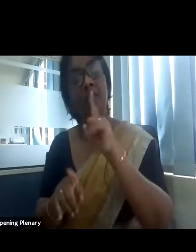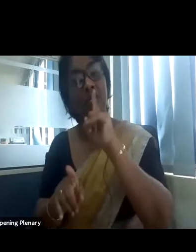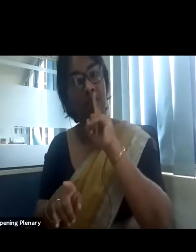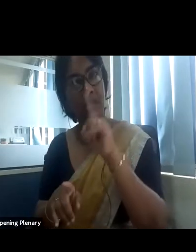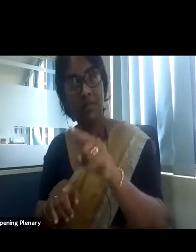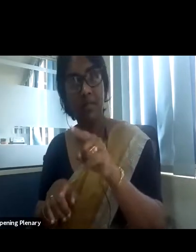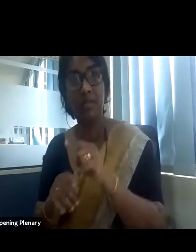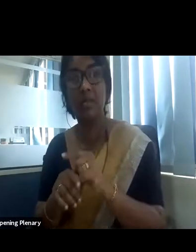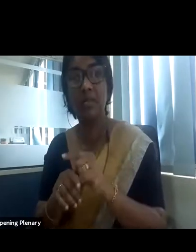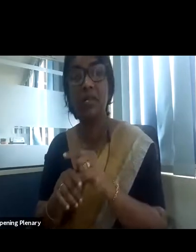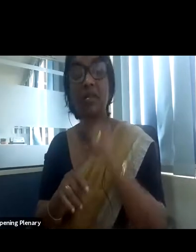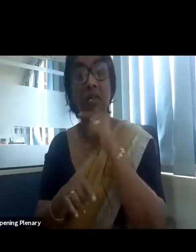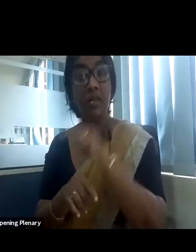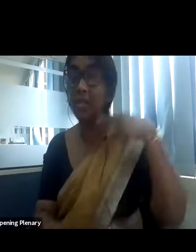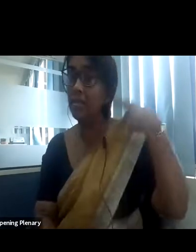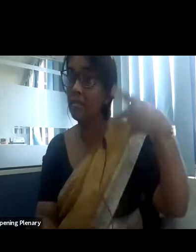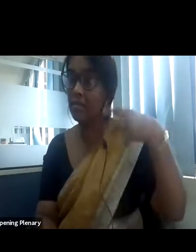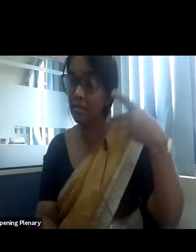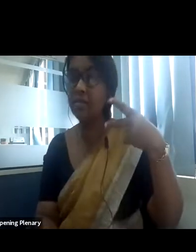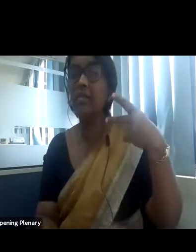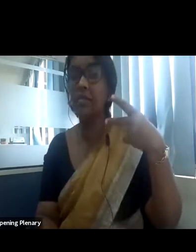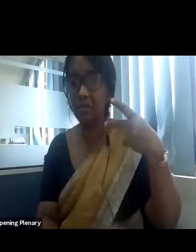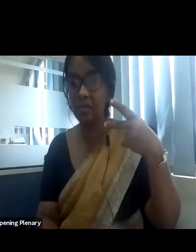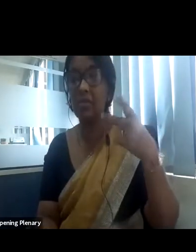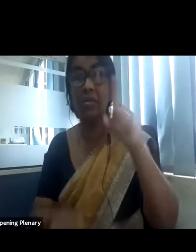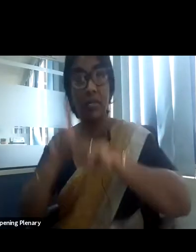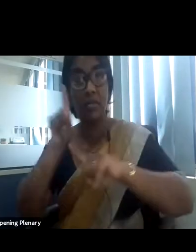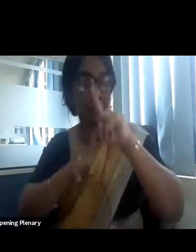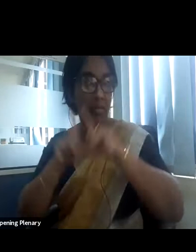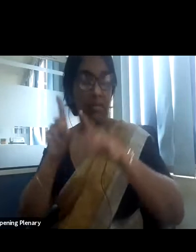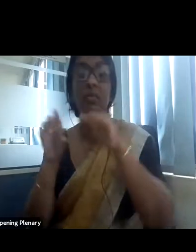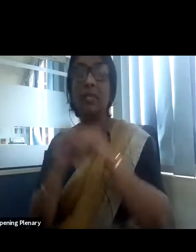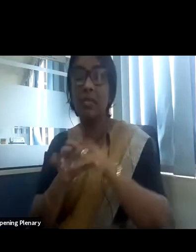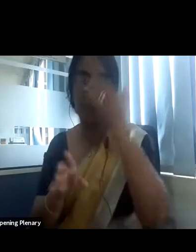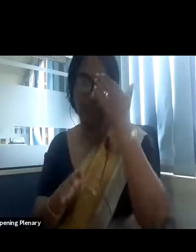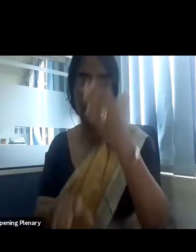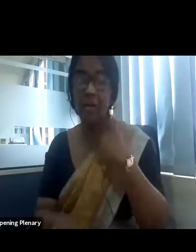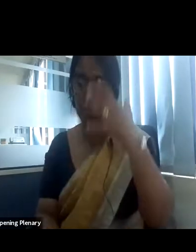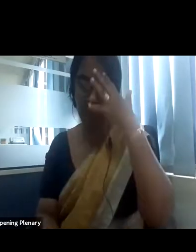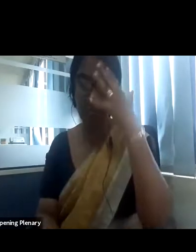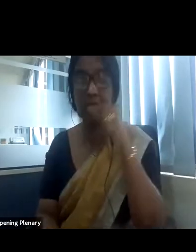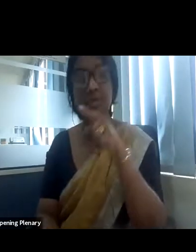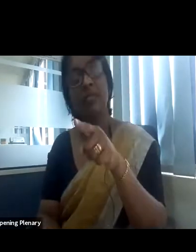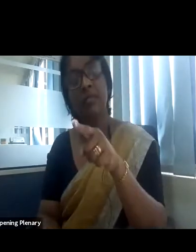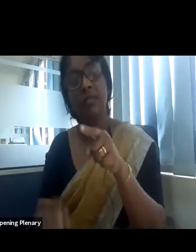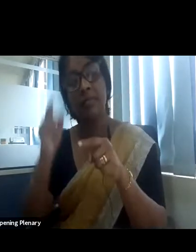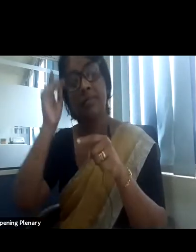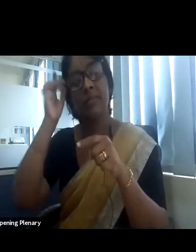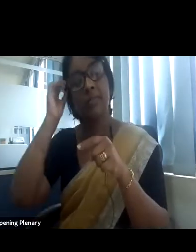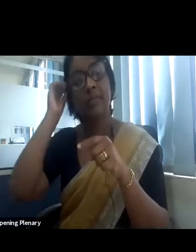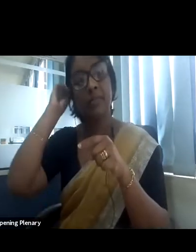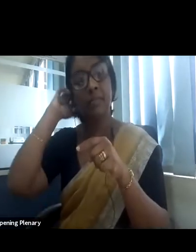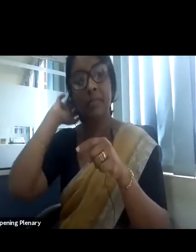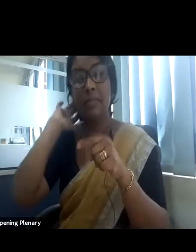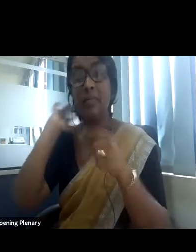to focus on shaping the future is to please remember that whether the people that we are seeking to protect from